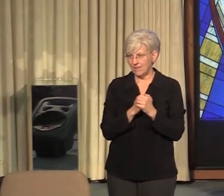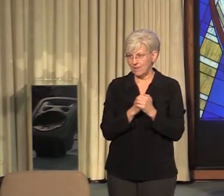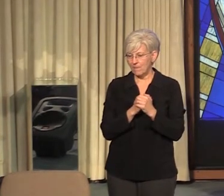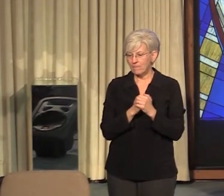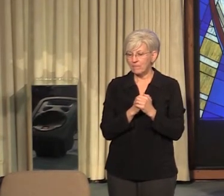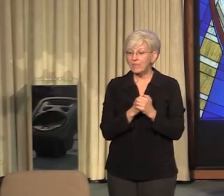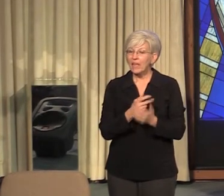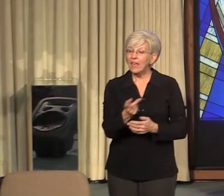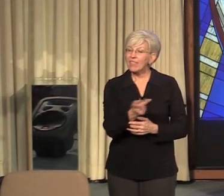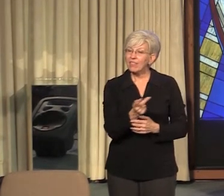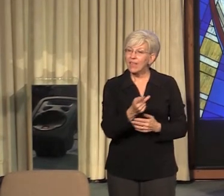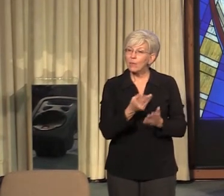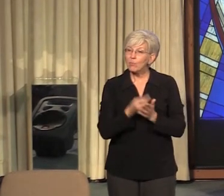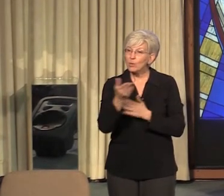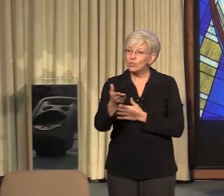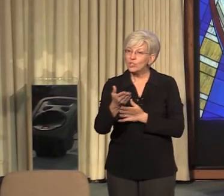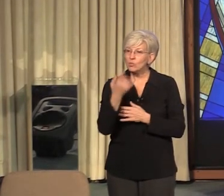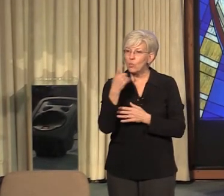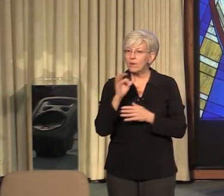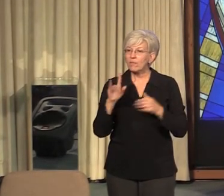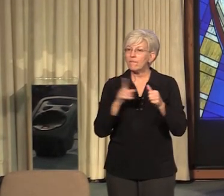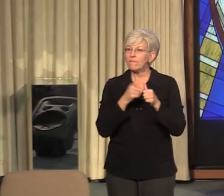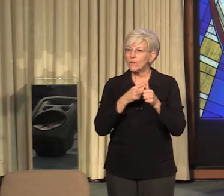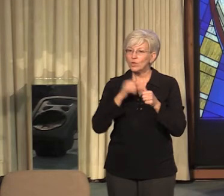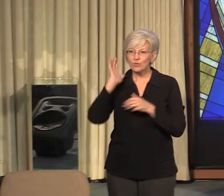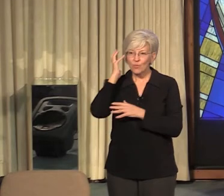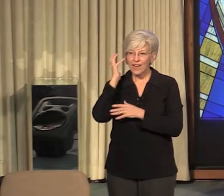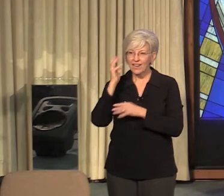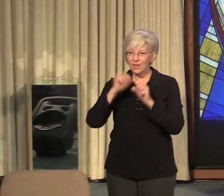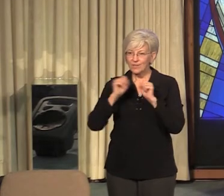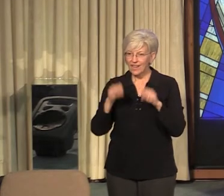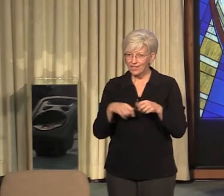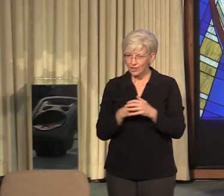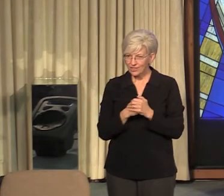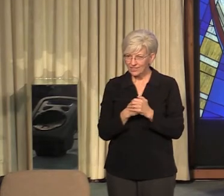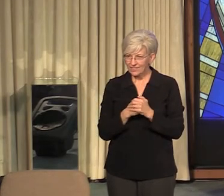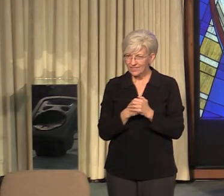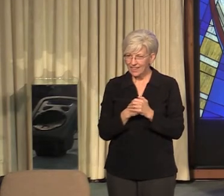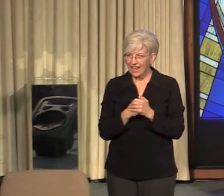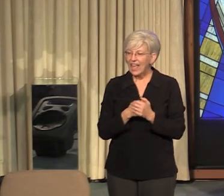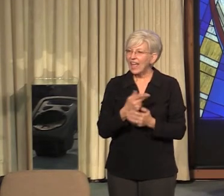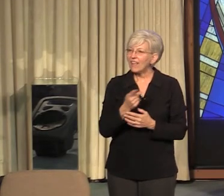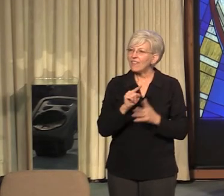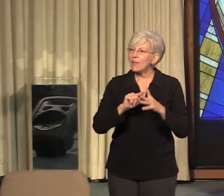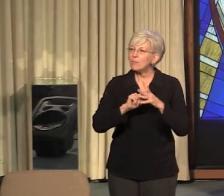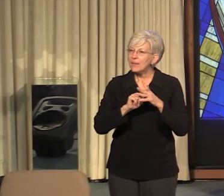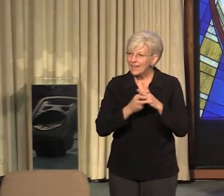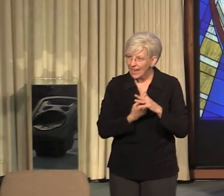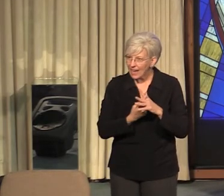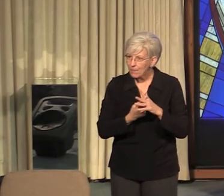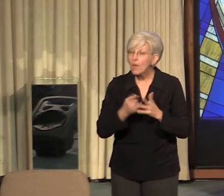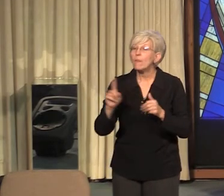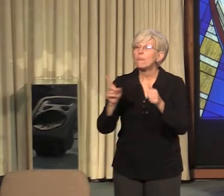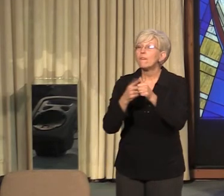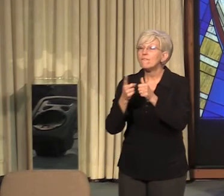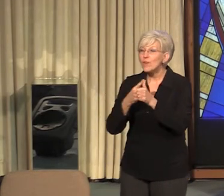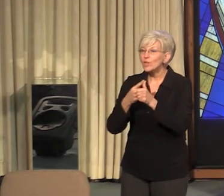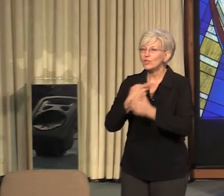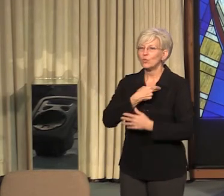They purchased one of the first radio stations and became literally the first religious